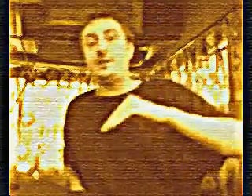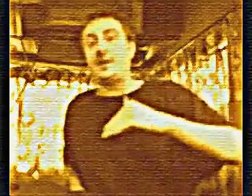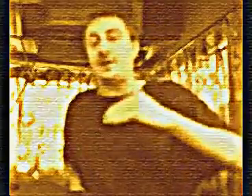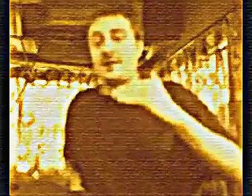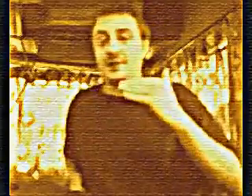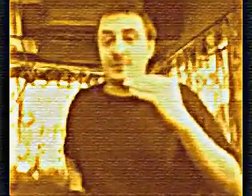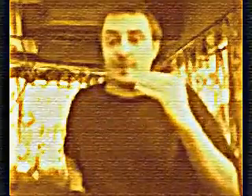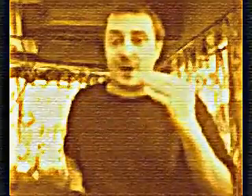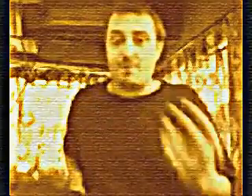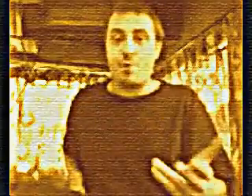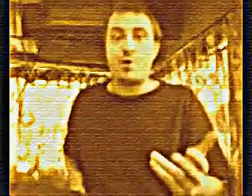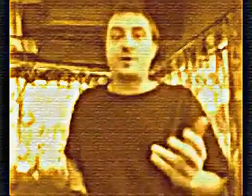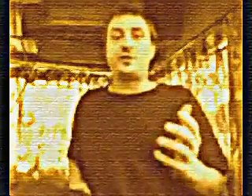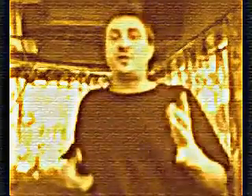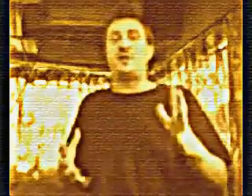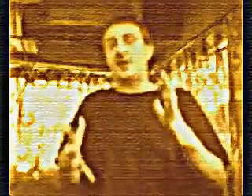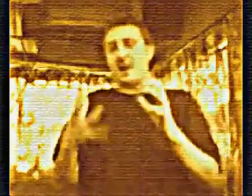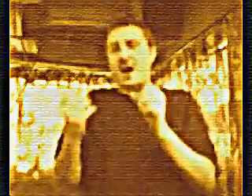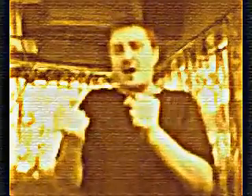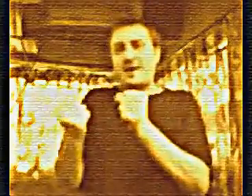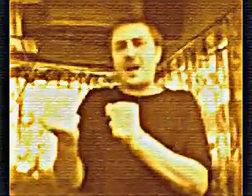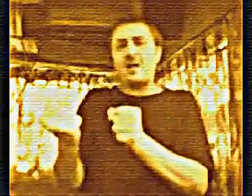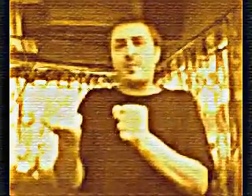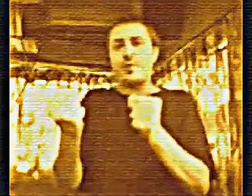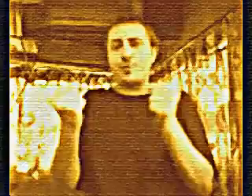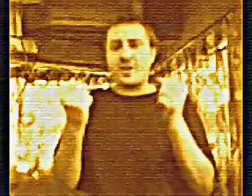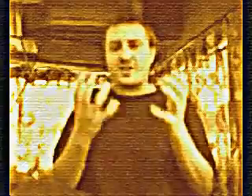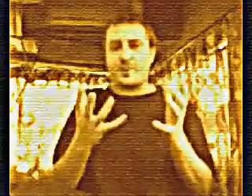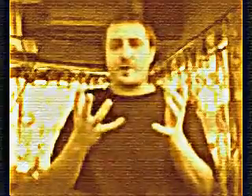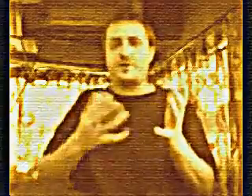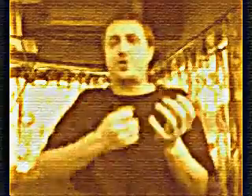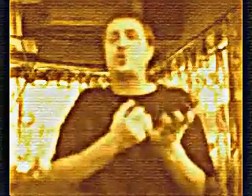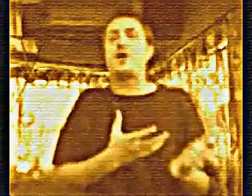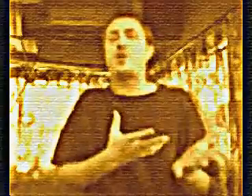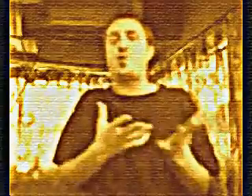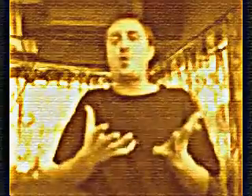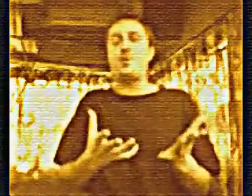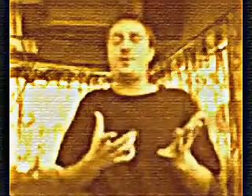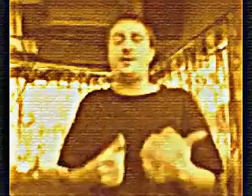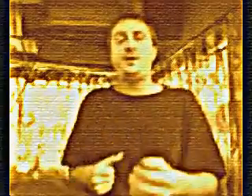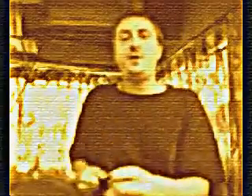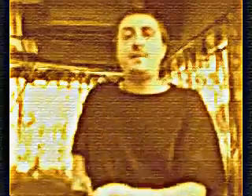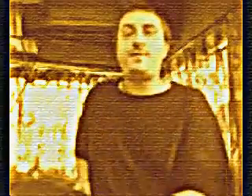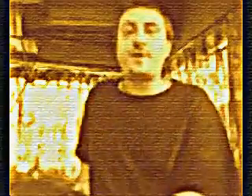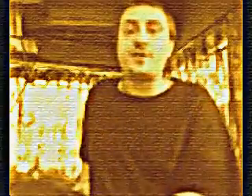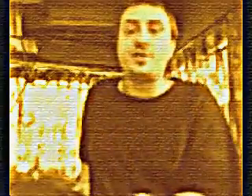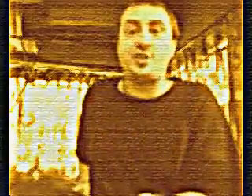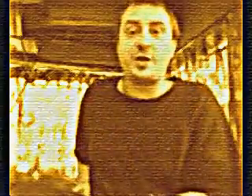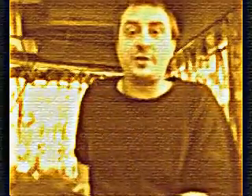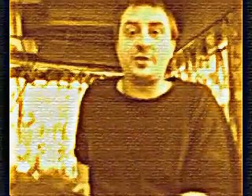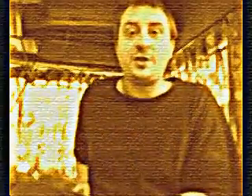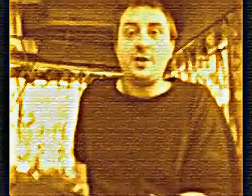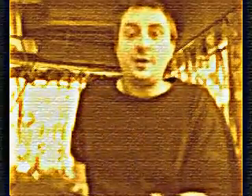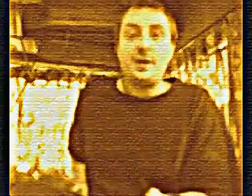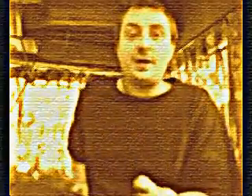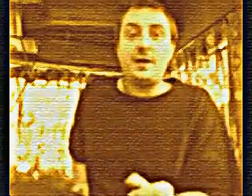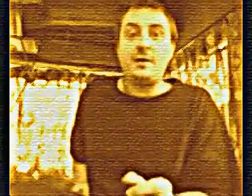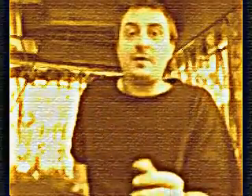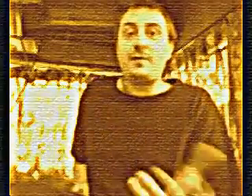saying that they should be paid more to get that high caliber experience, great quality fucking judge. And if we're